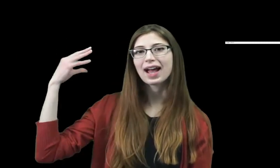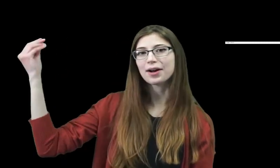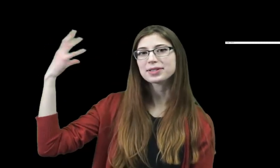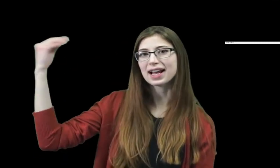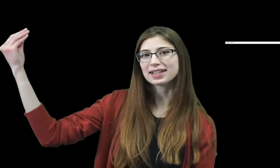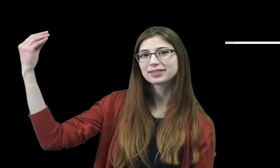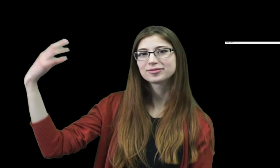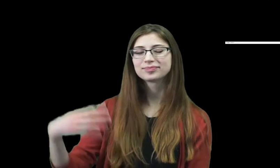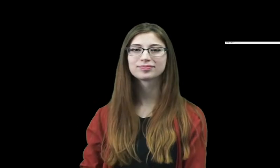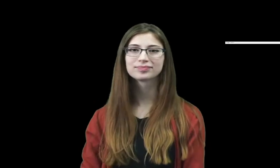Outside.